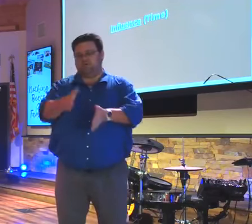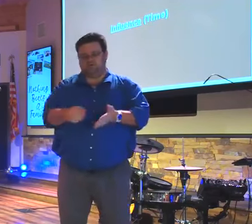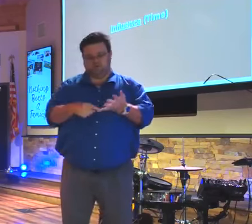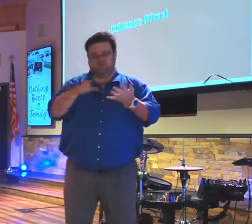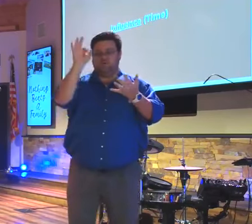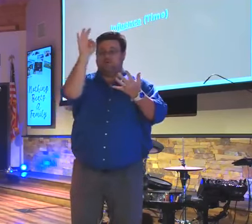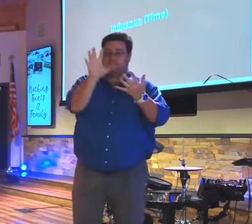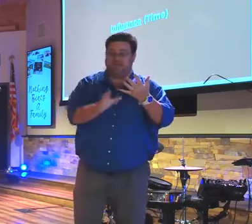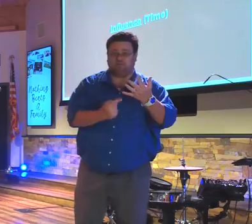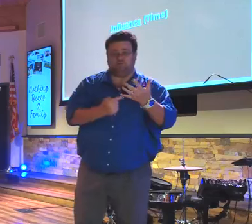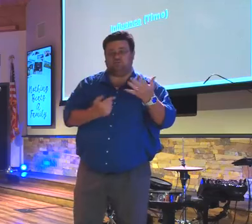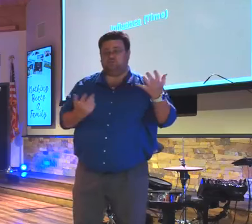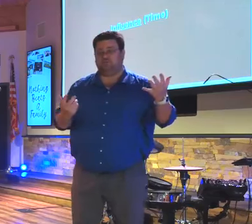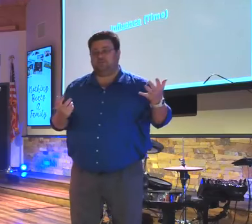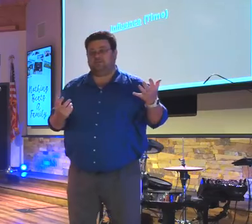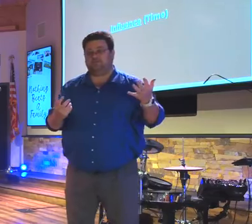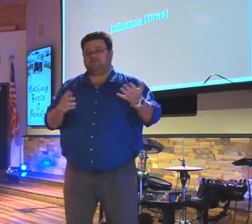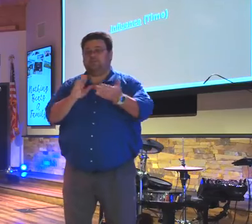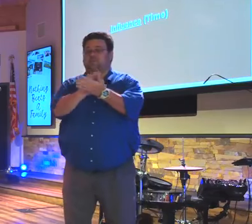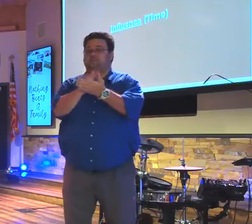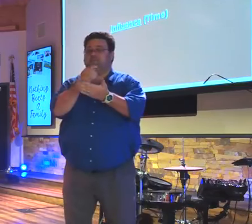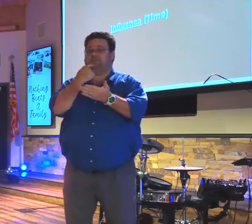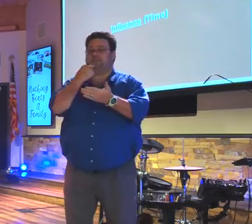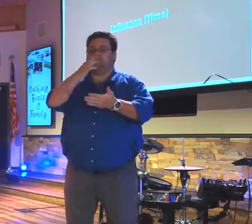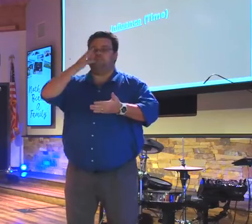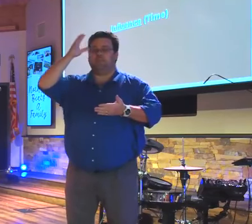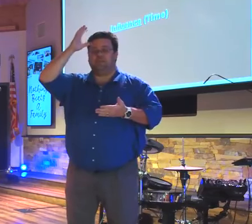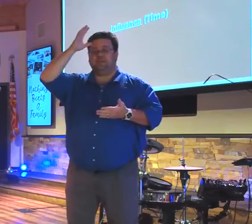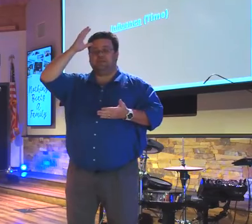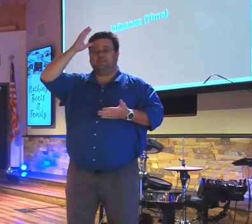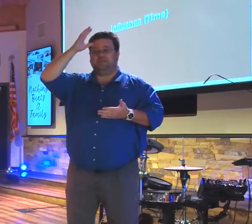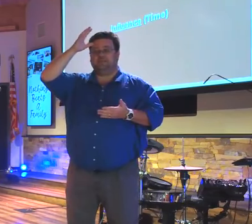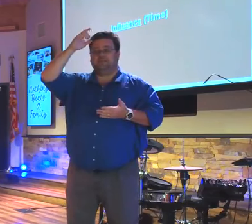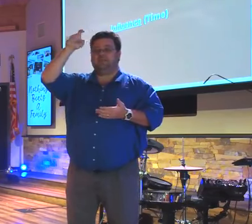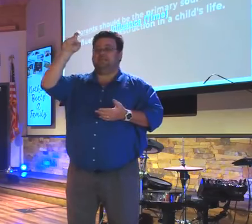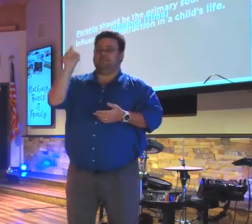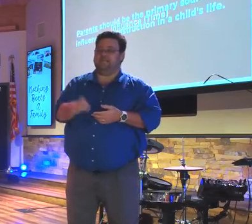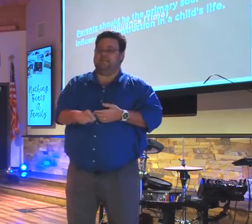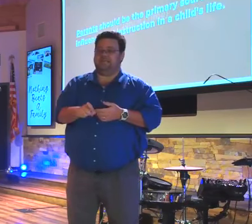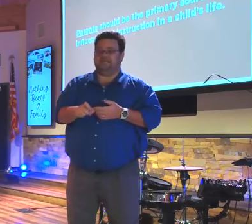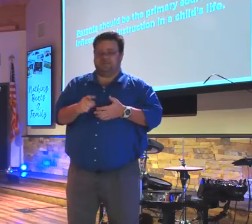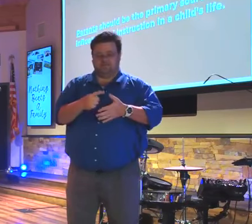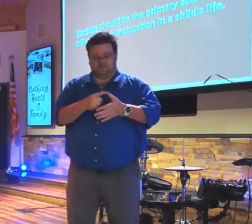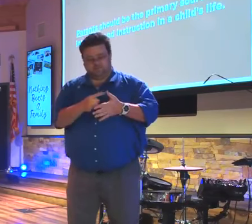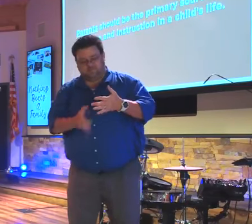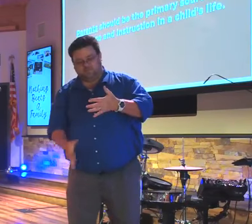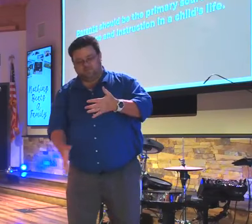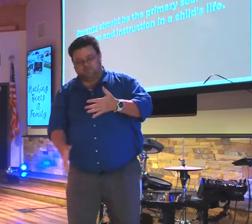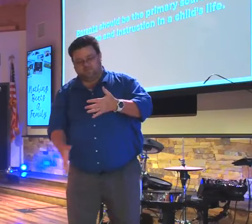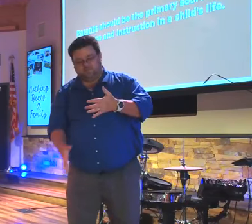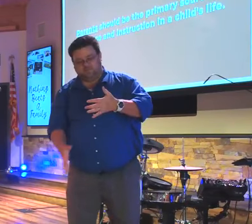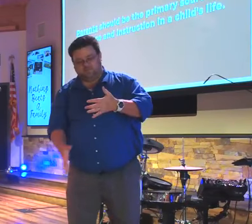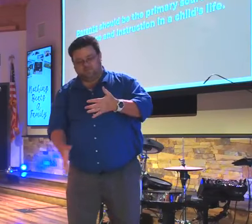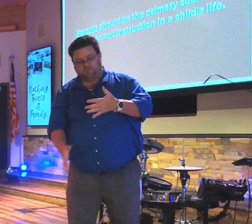pastors. But in your handout, it says parents should be the primary source of